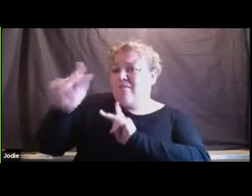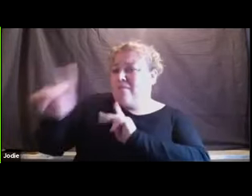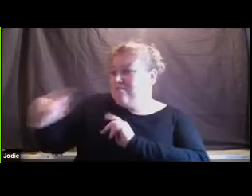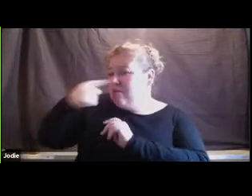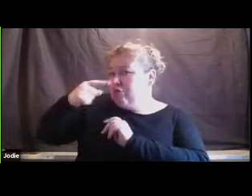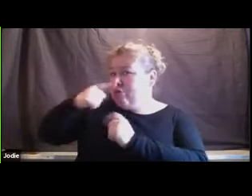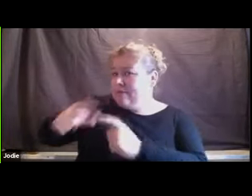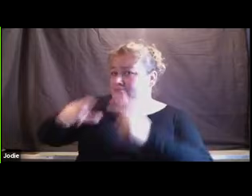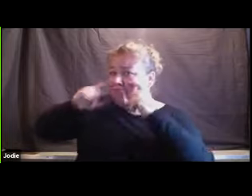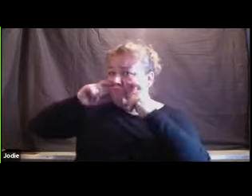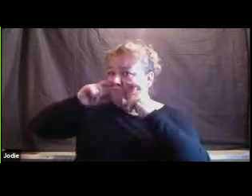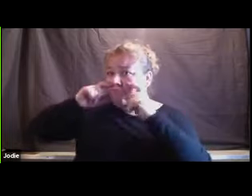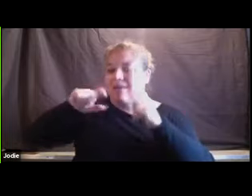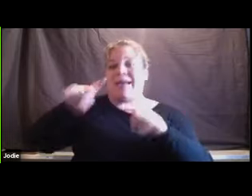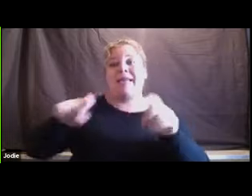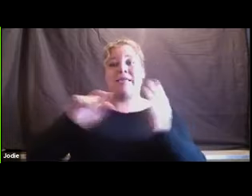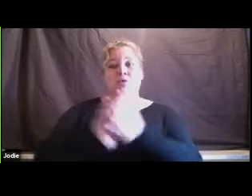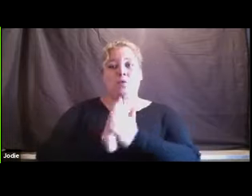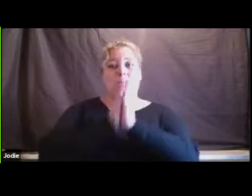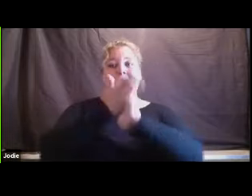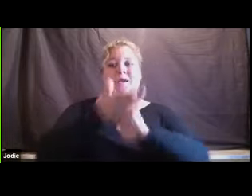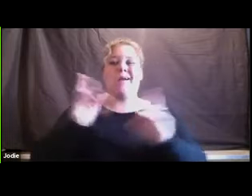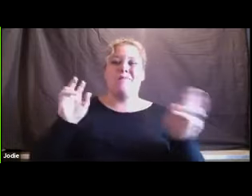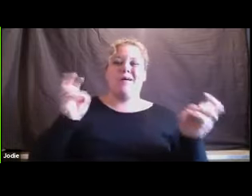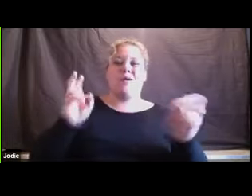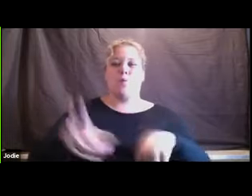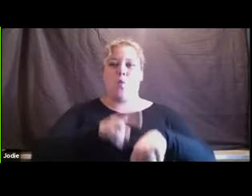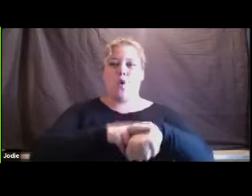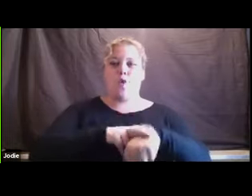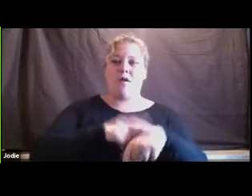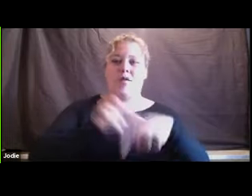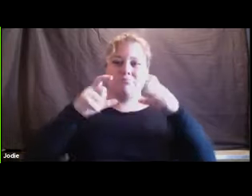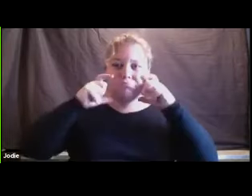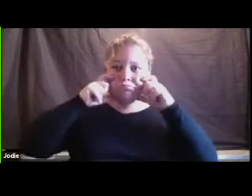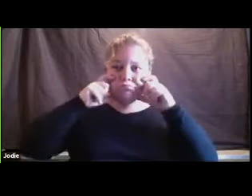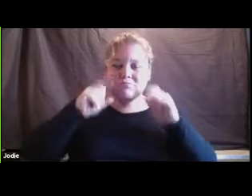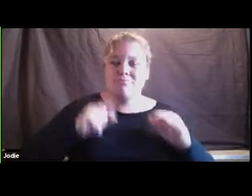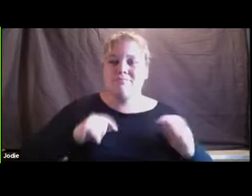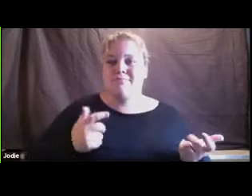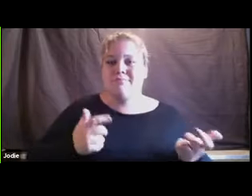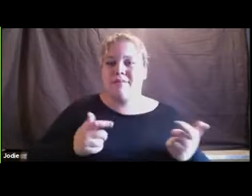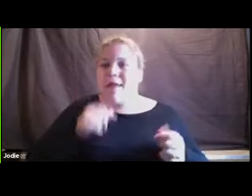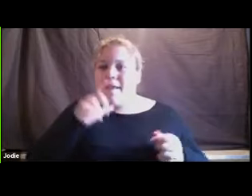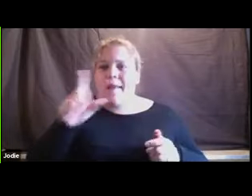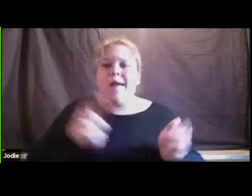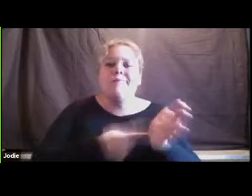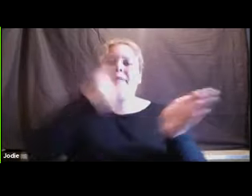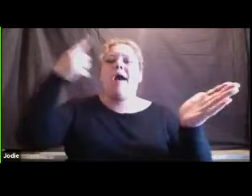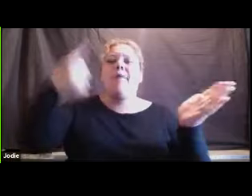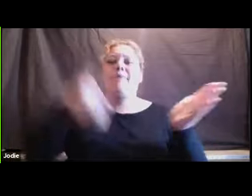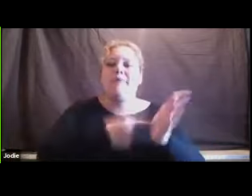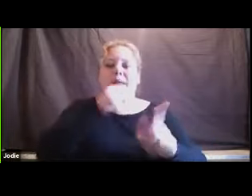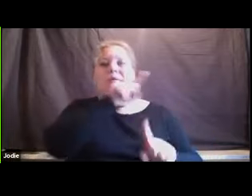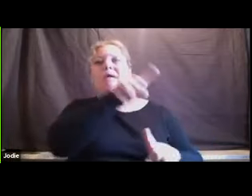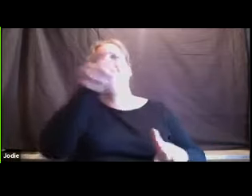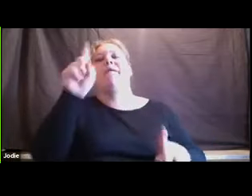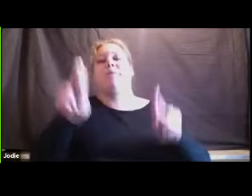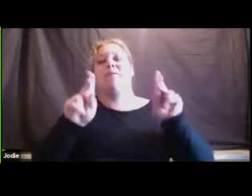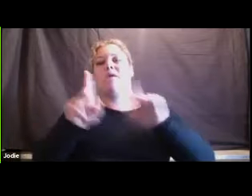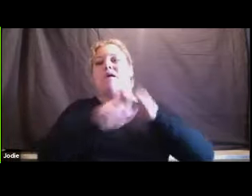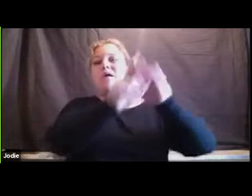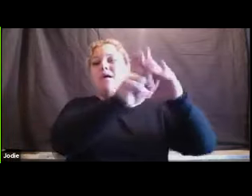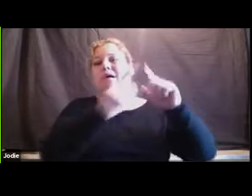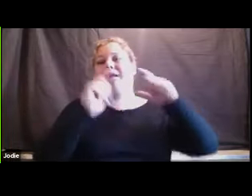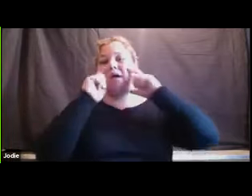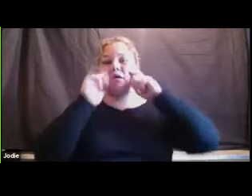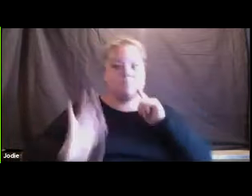this the normal. It should not be something that we see only a couple of people doing. I just think that's